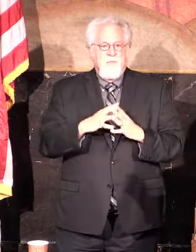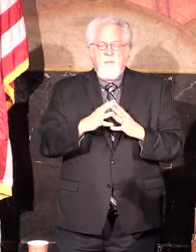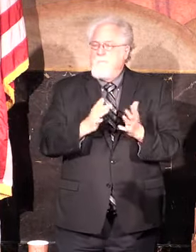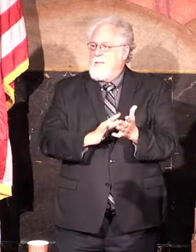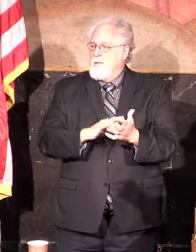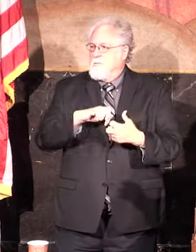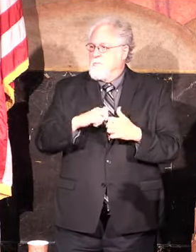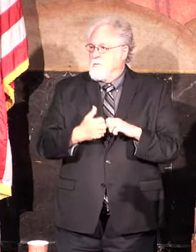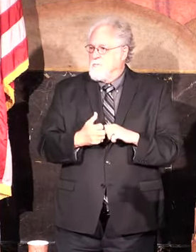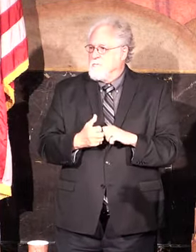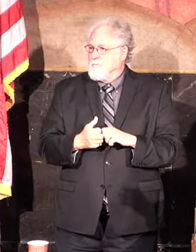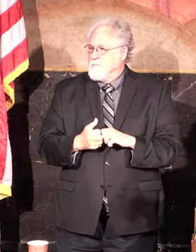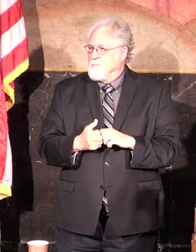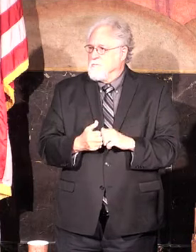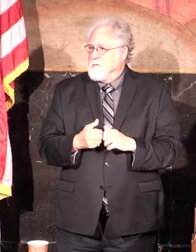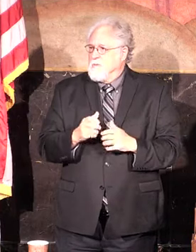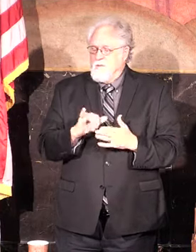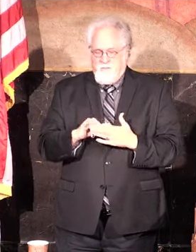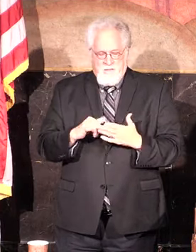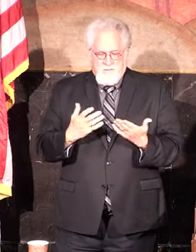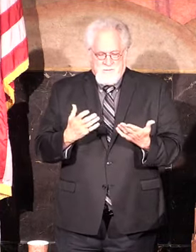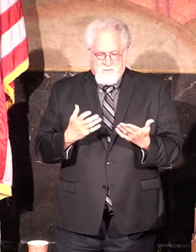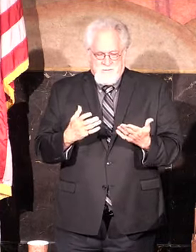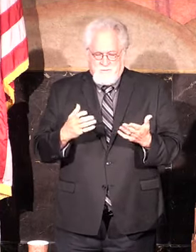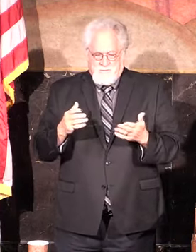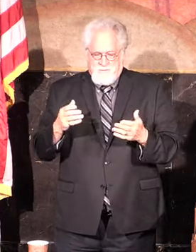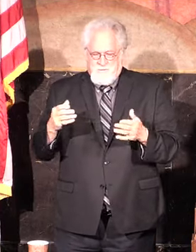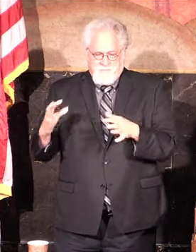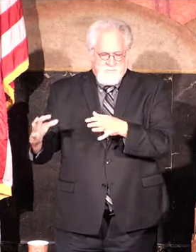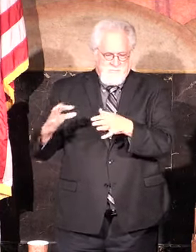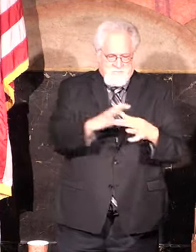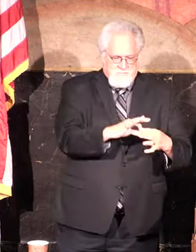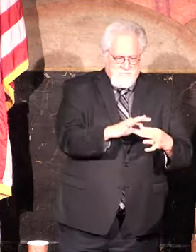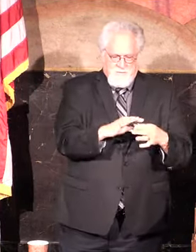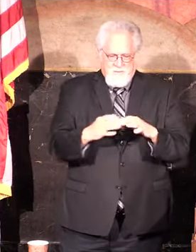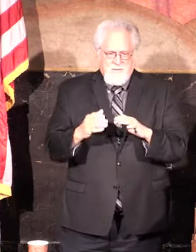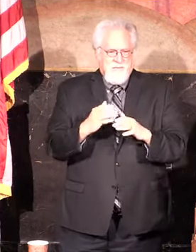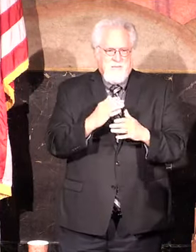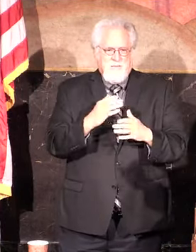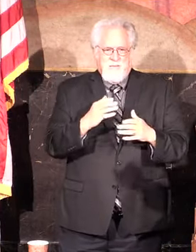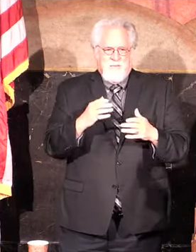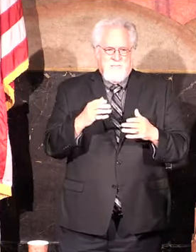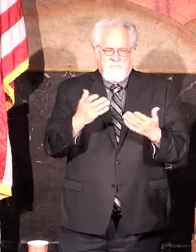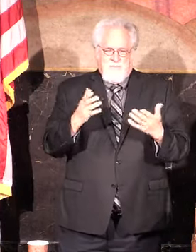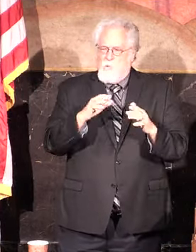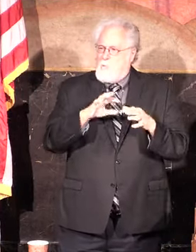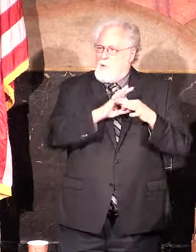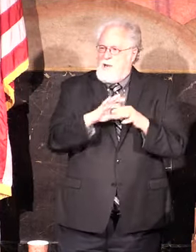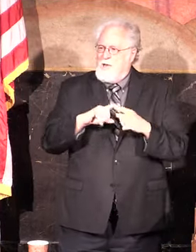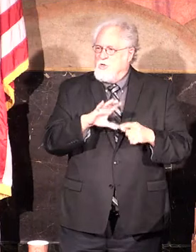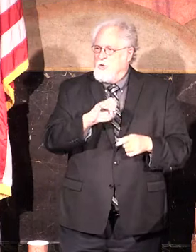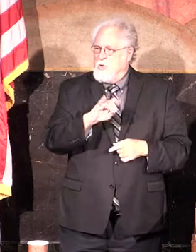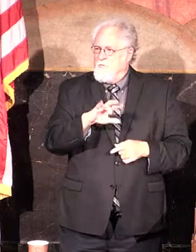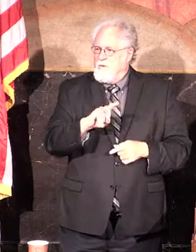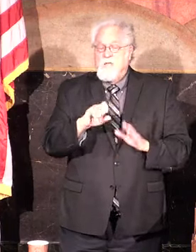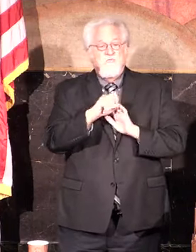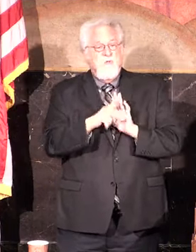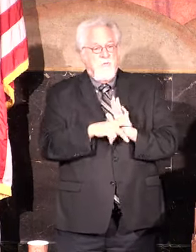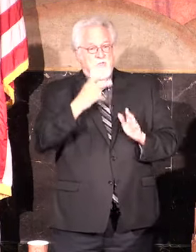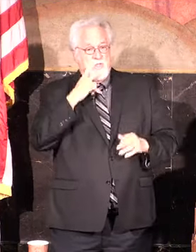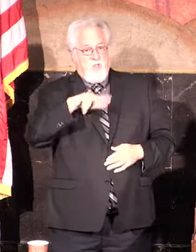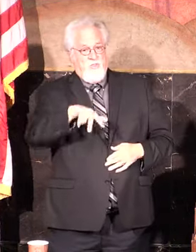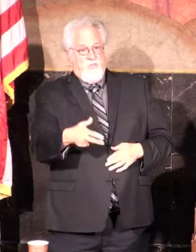medical condition that is somehow tangentially related to COVID. And you just indicated that Shreveport has seen their